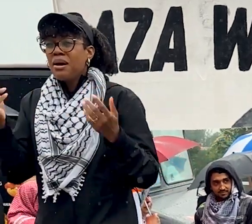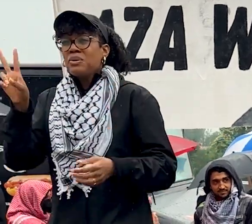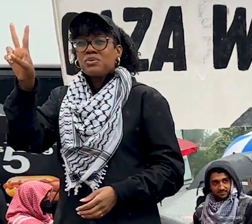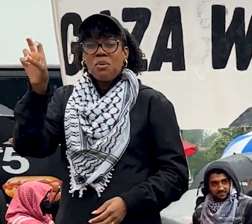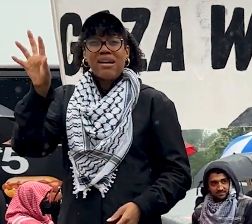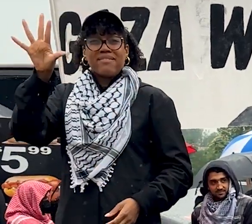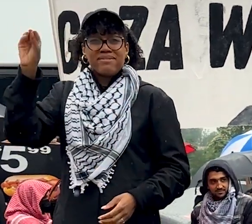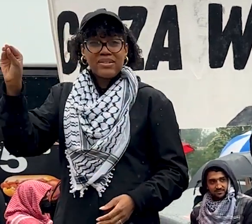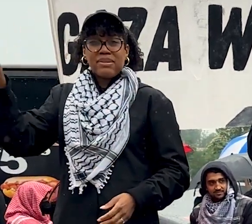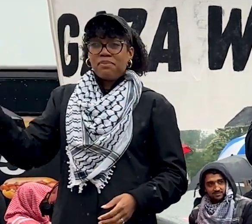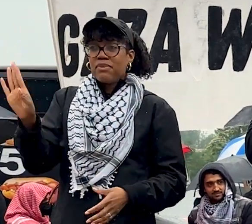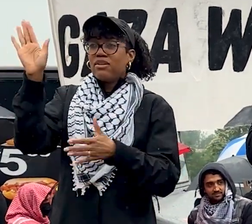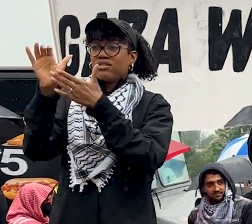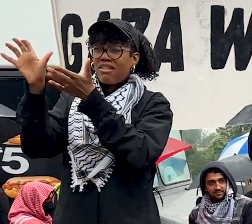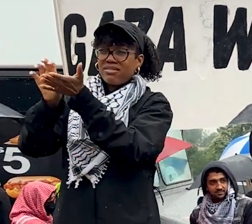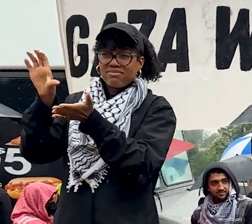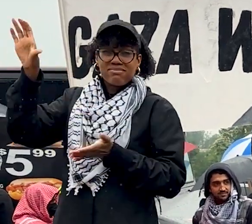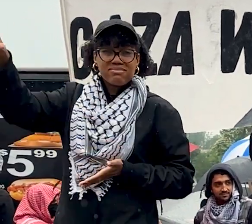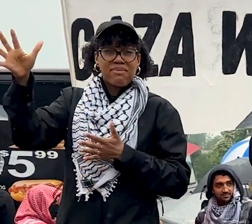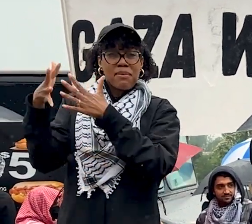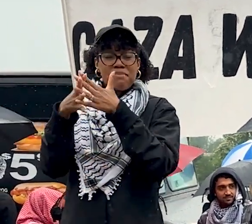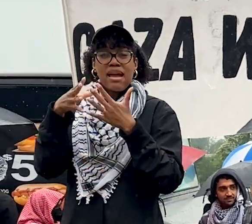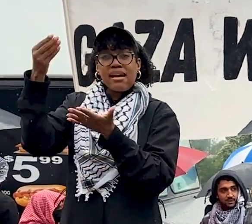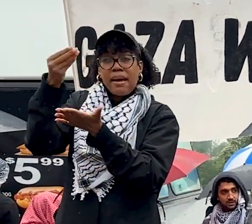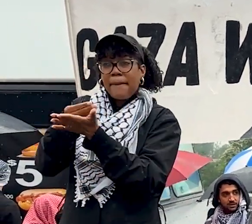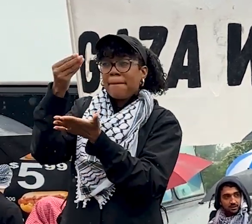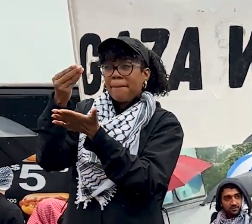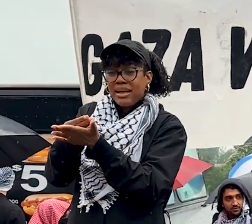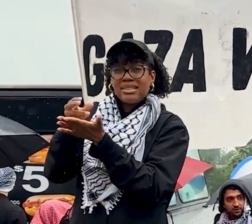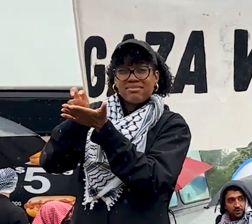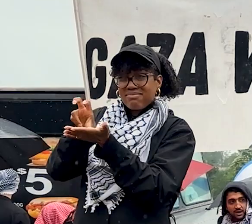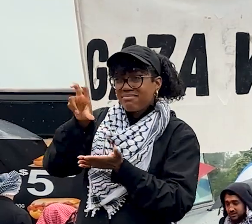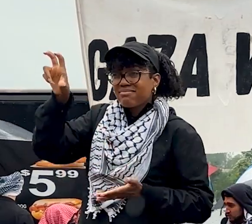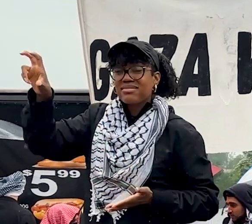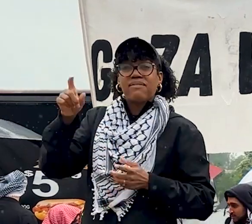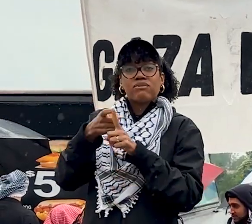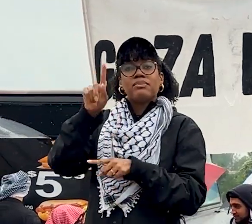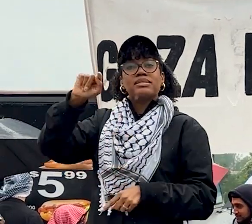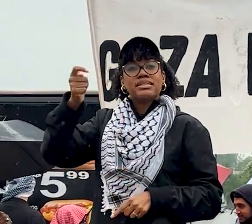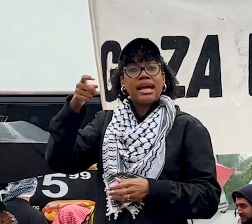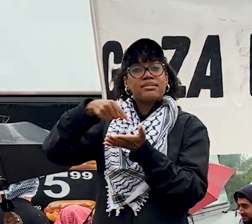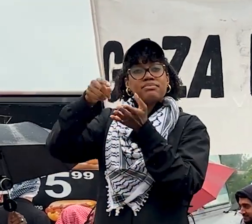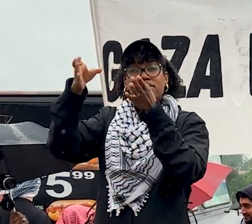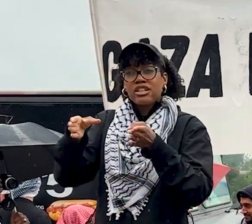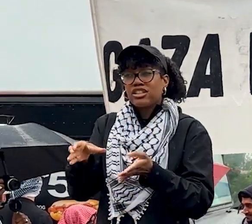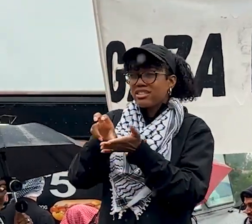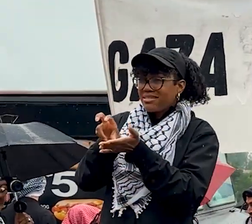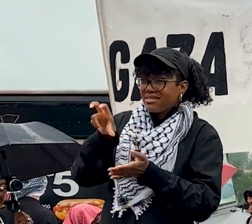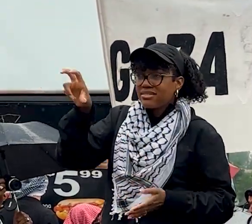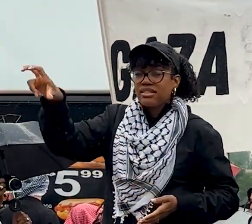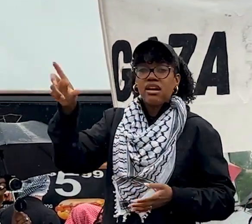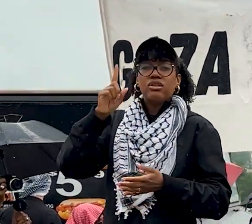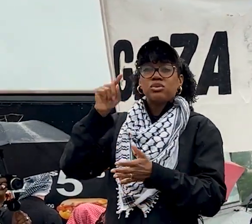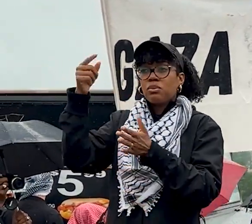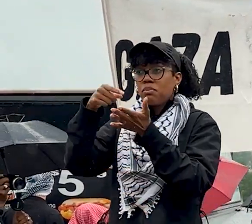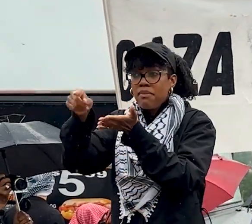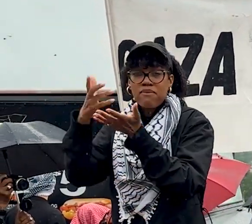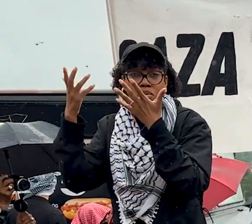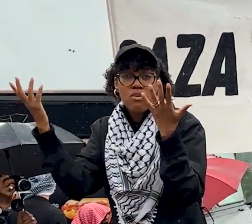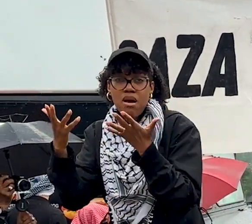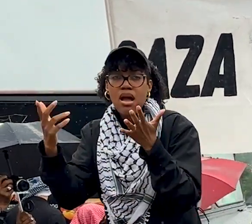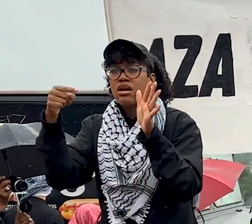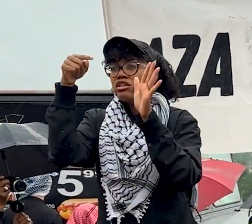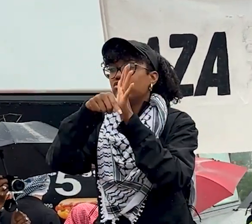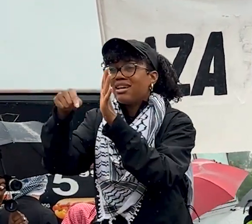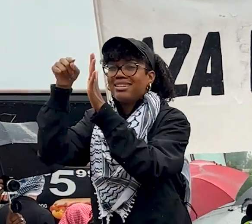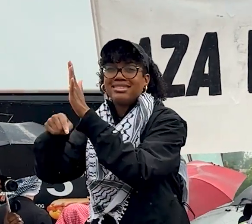billion in terms of investment of American money, taxpaying money, in this colonial, in this genocide regime in